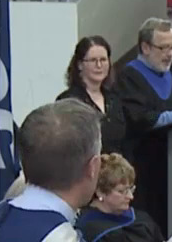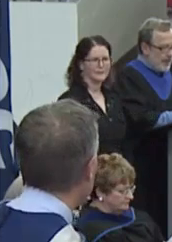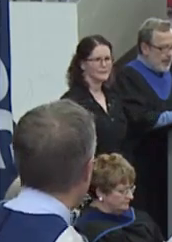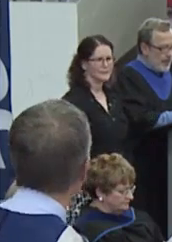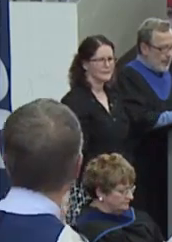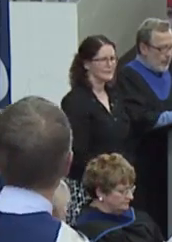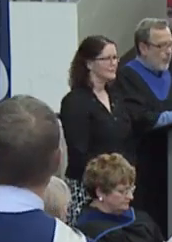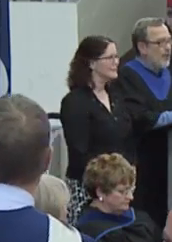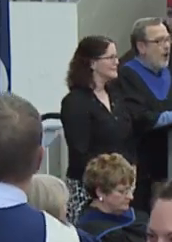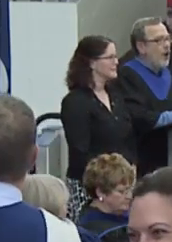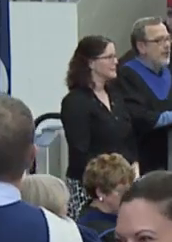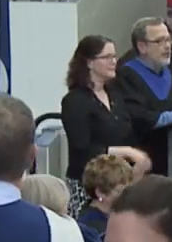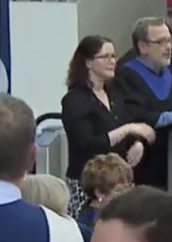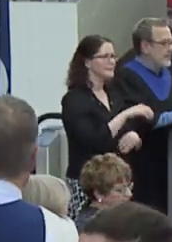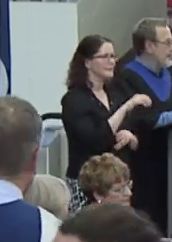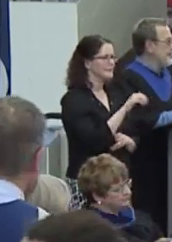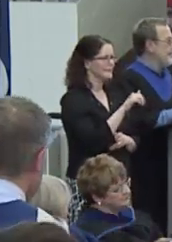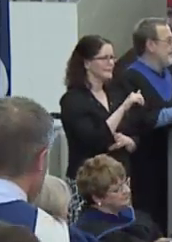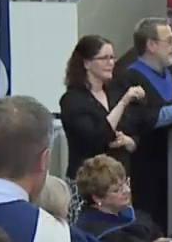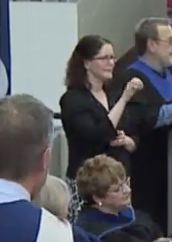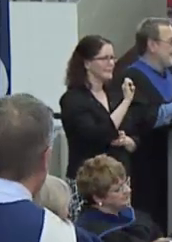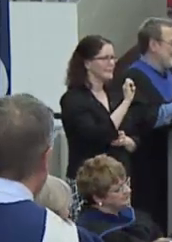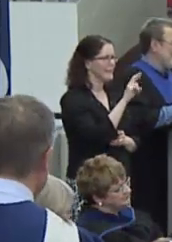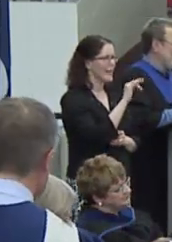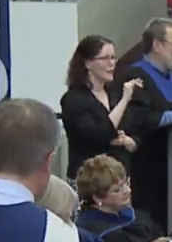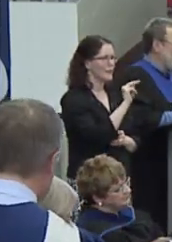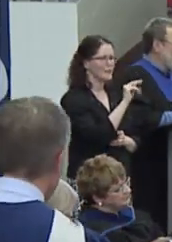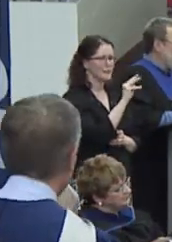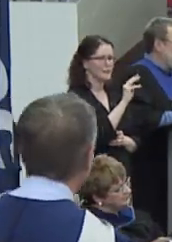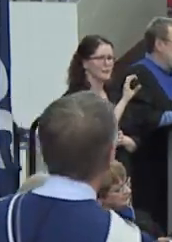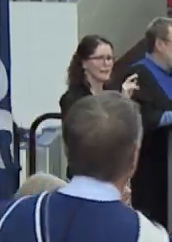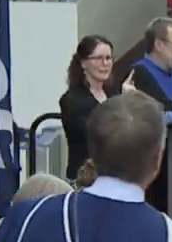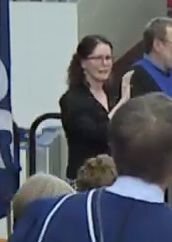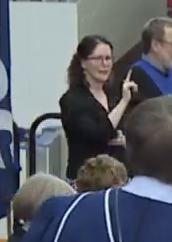Aaron McNeil with honors.